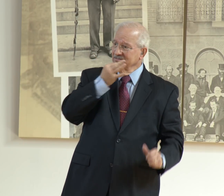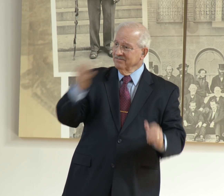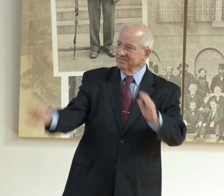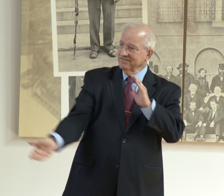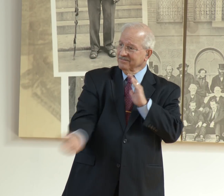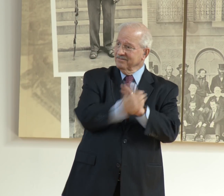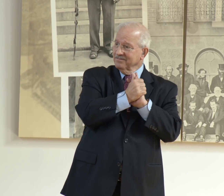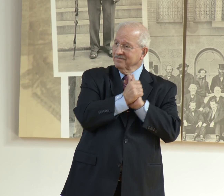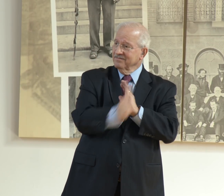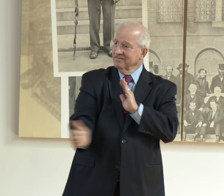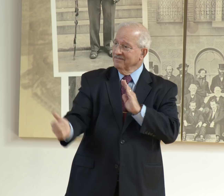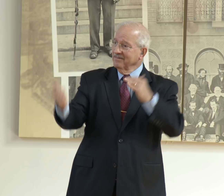Actor extraordinaire,